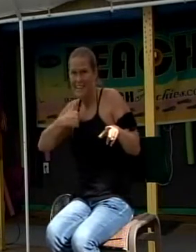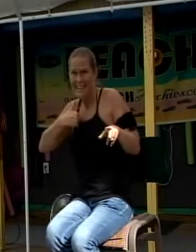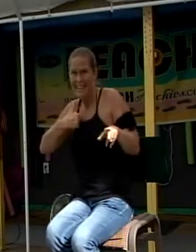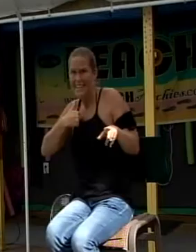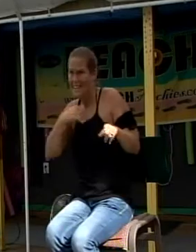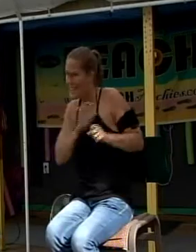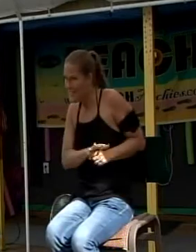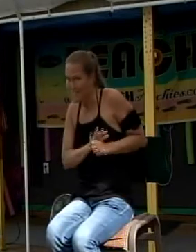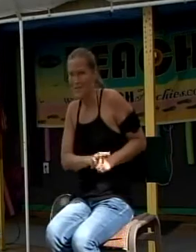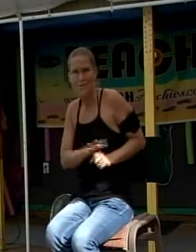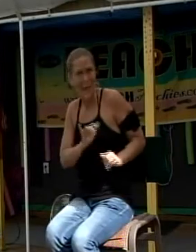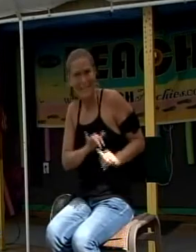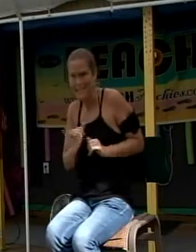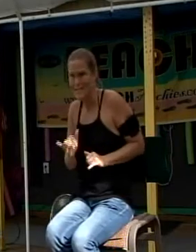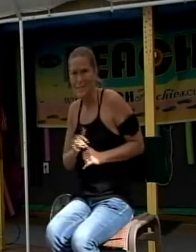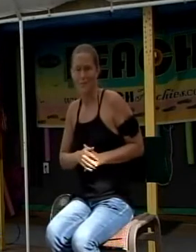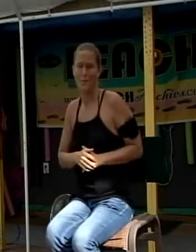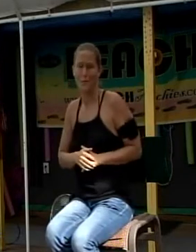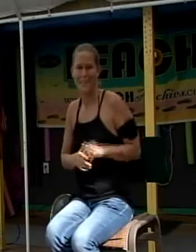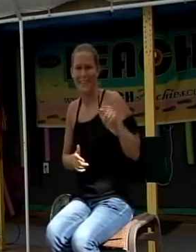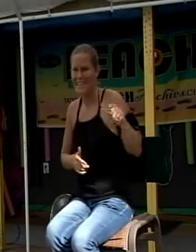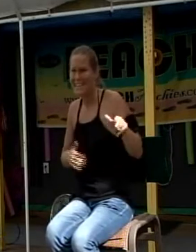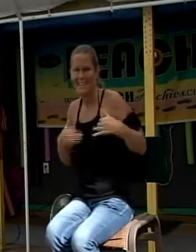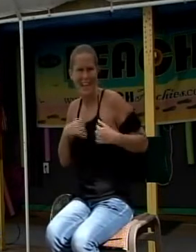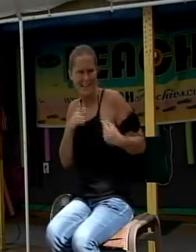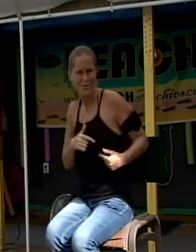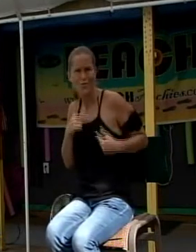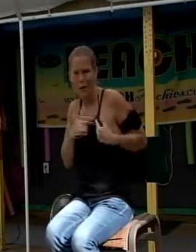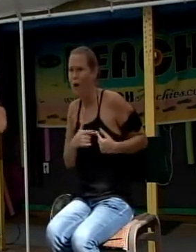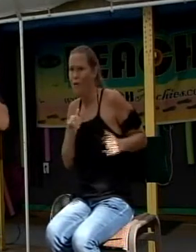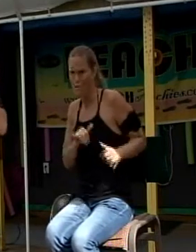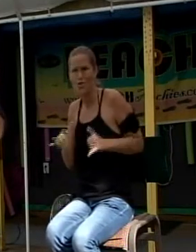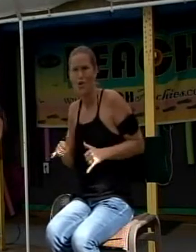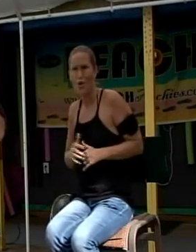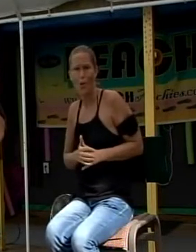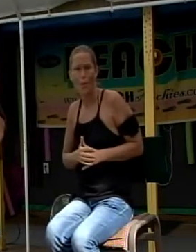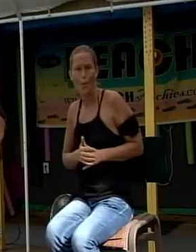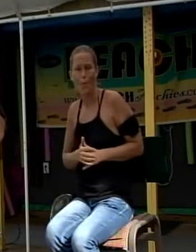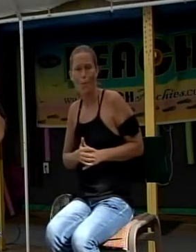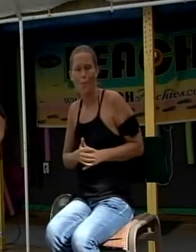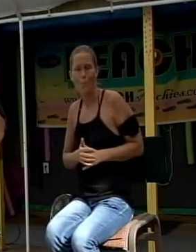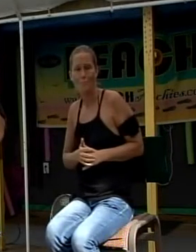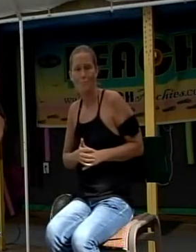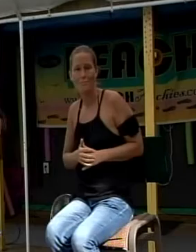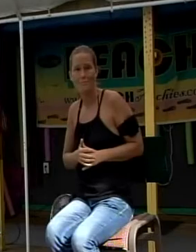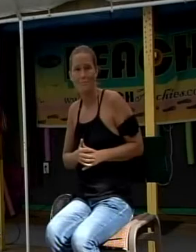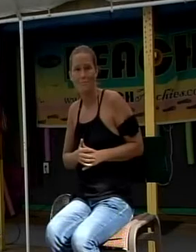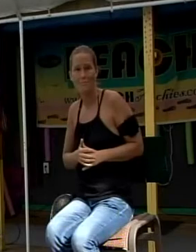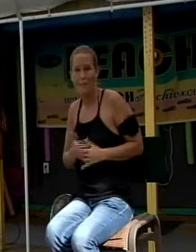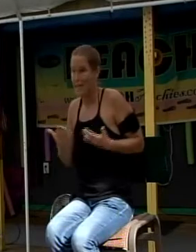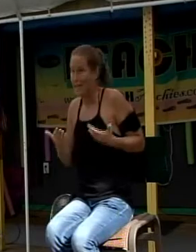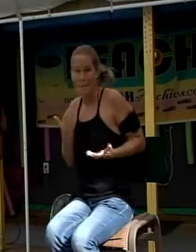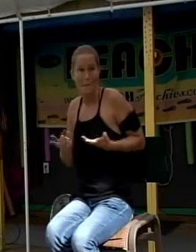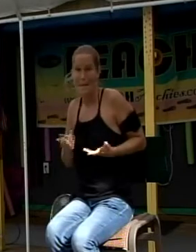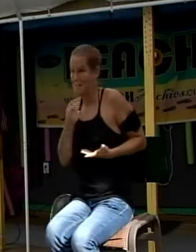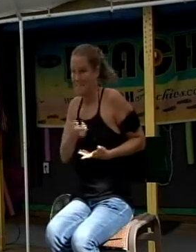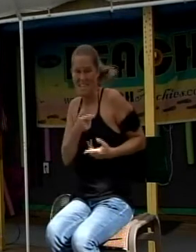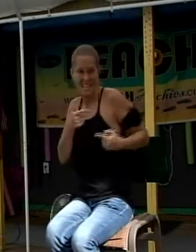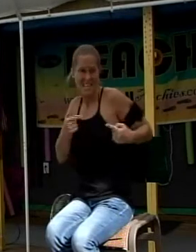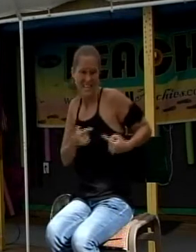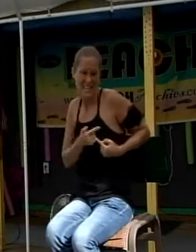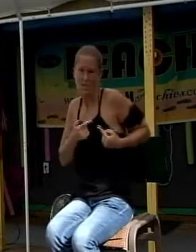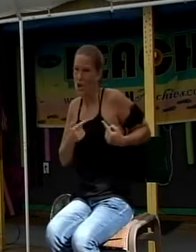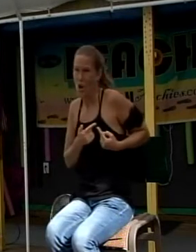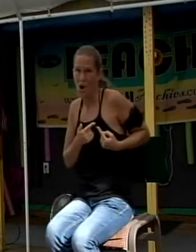Something really simple could have changed his life. Something that happened when he was 4 or 5 years old could have wounded him that he lived with the